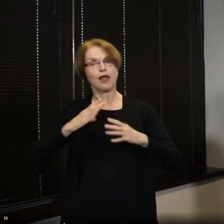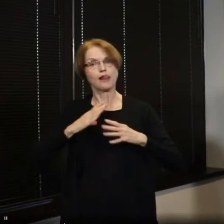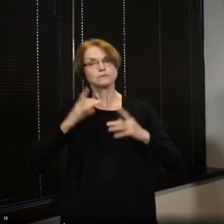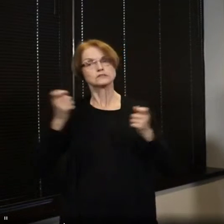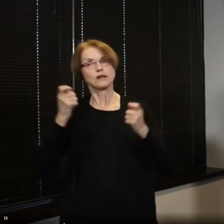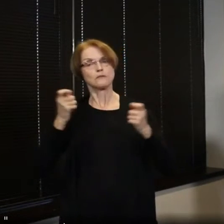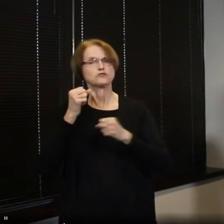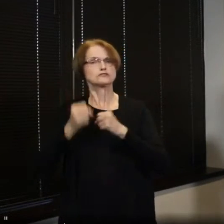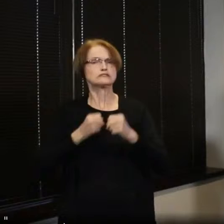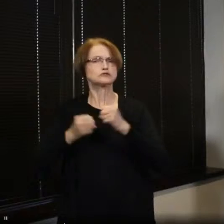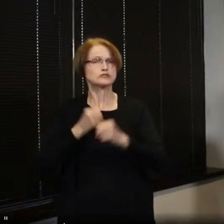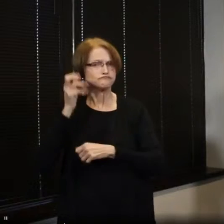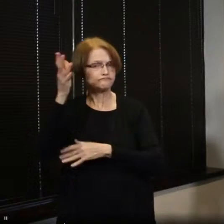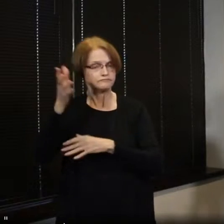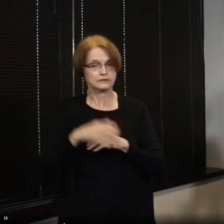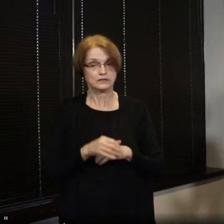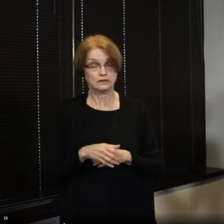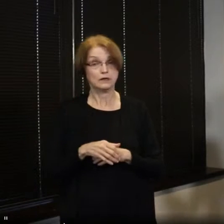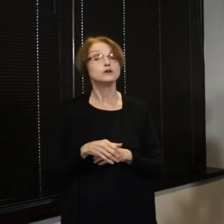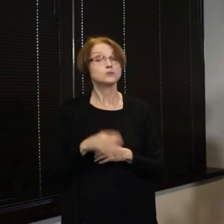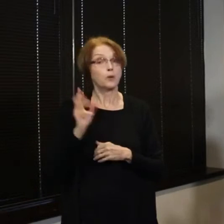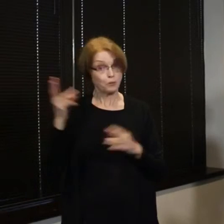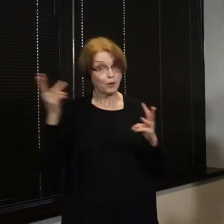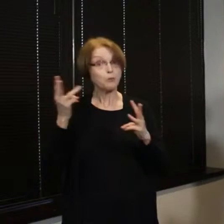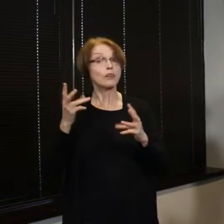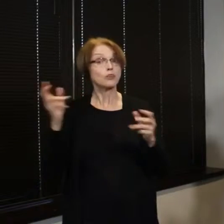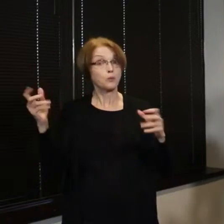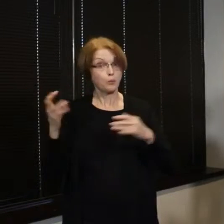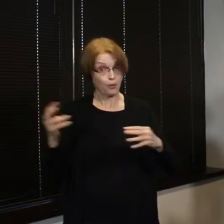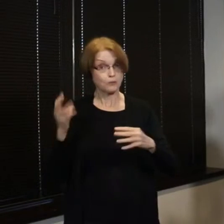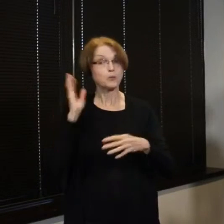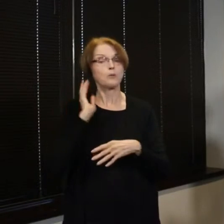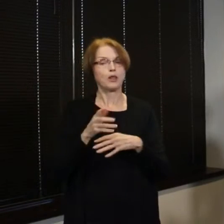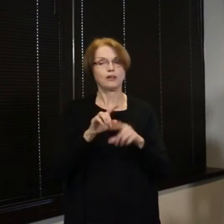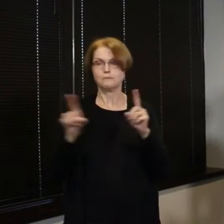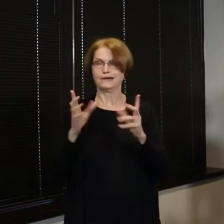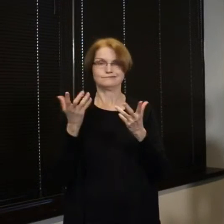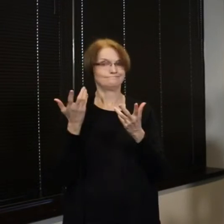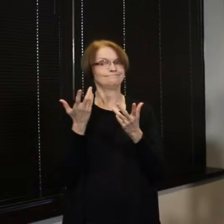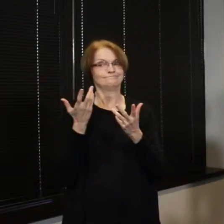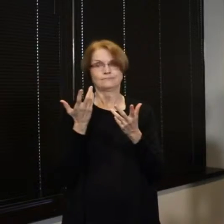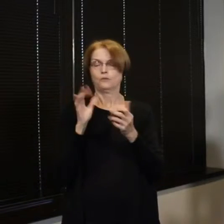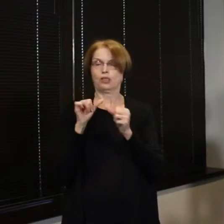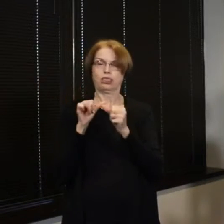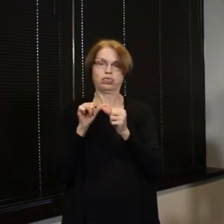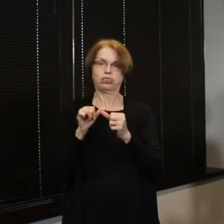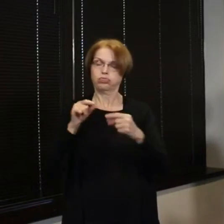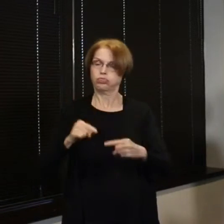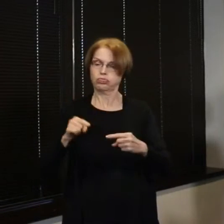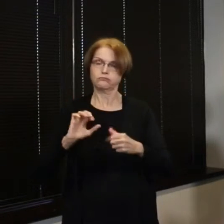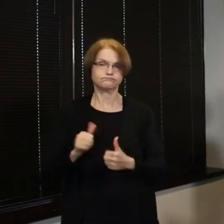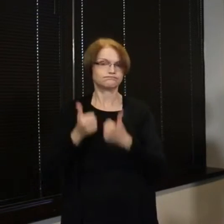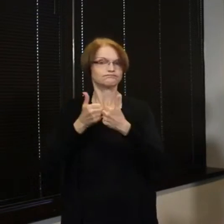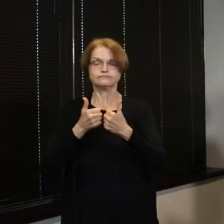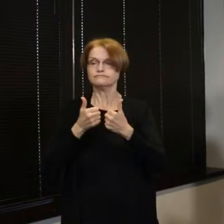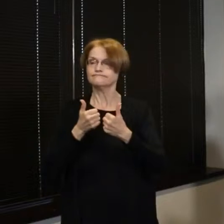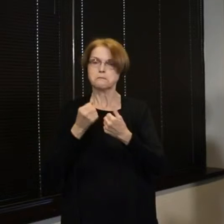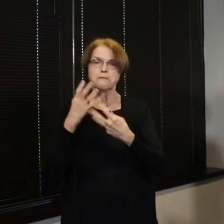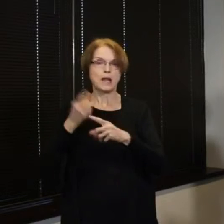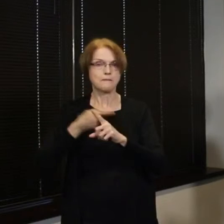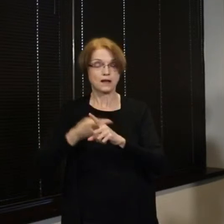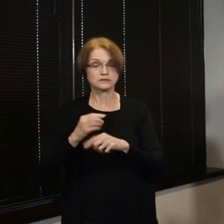won't win it this week, not for months. Right now, the numbers have been softening, but are still too